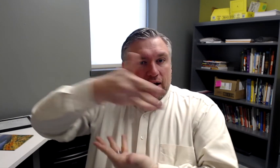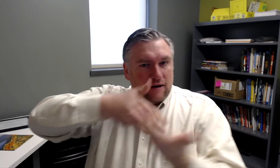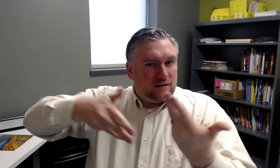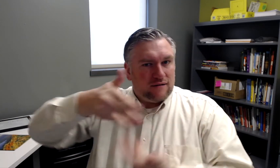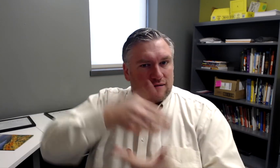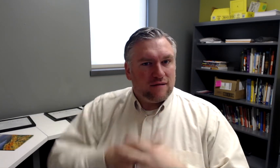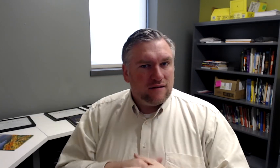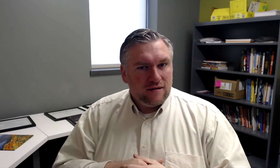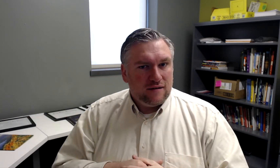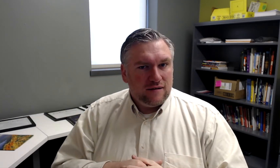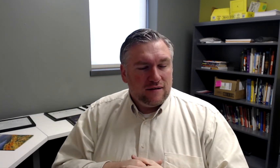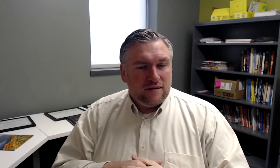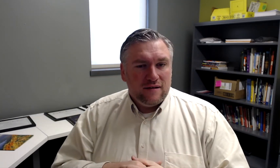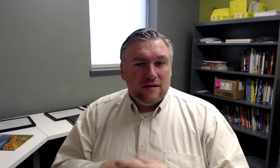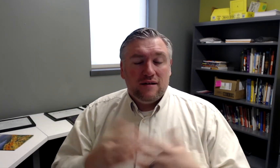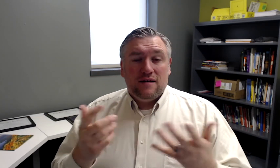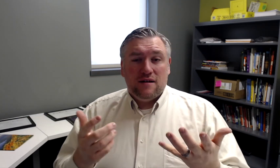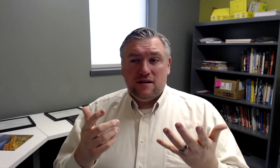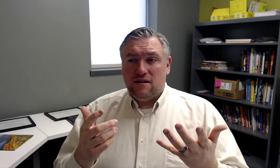can show how things interact.